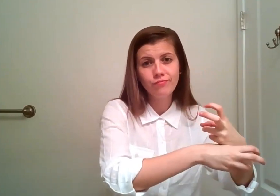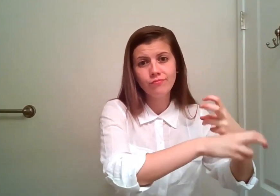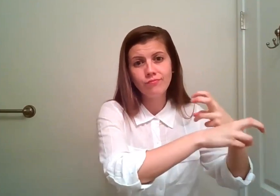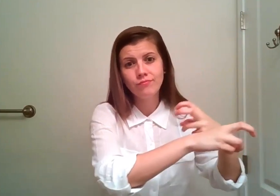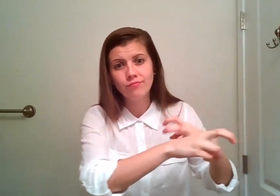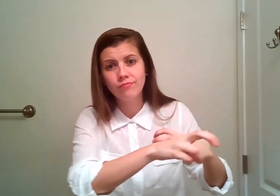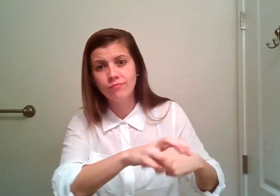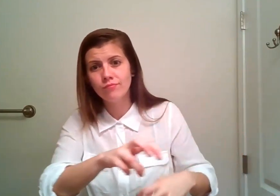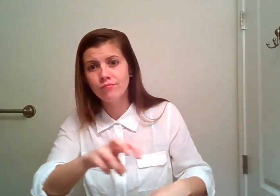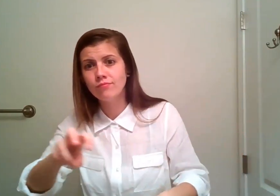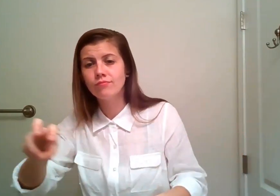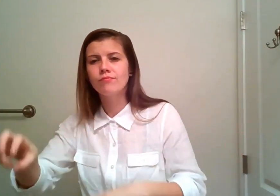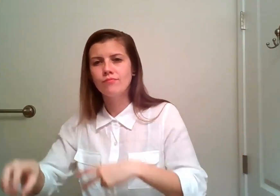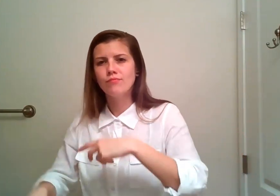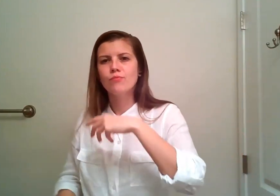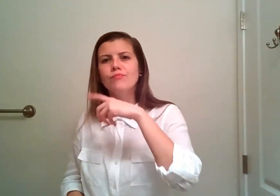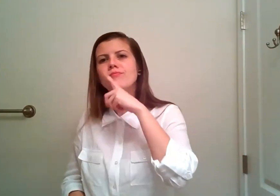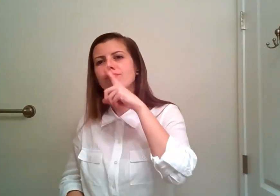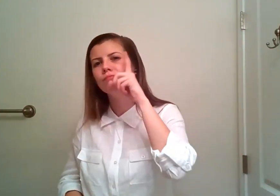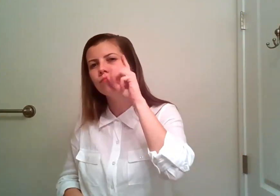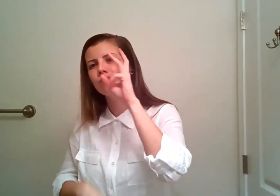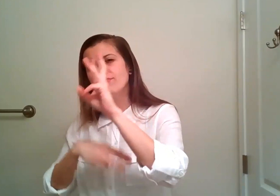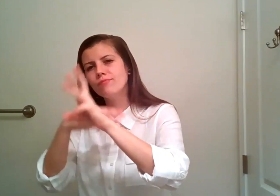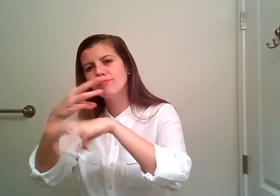From being very vocal and then learning how